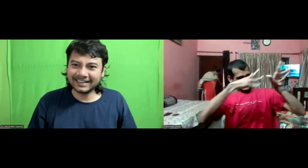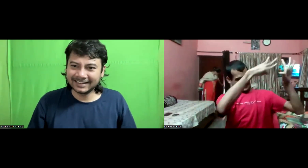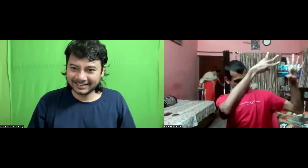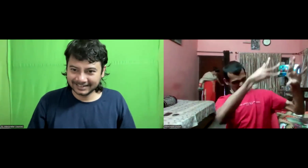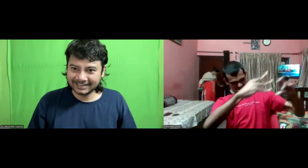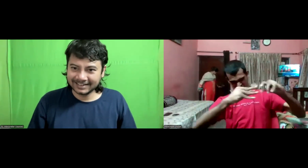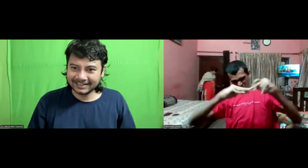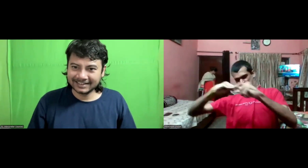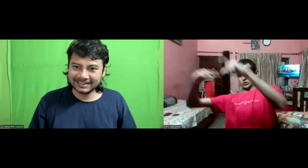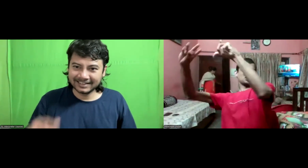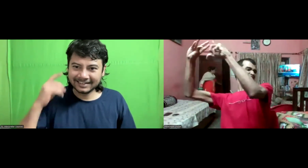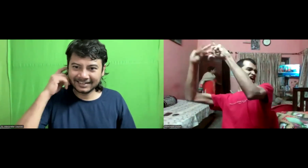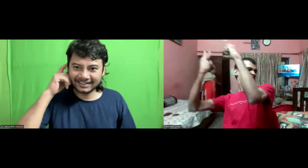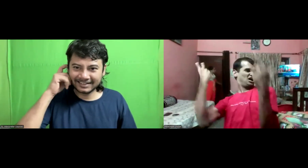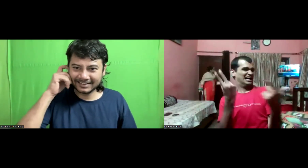Hi.